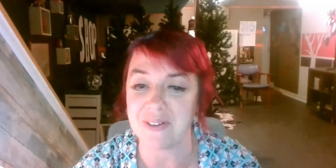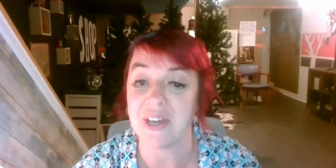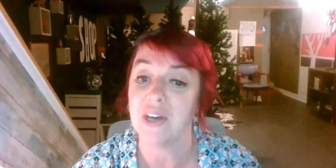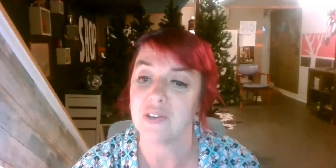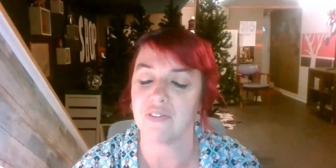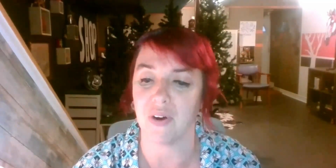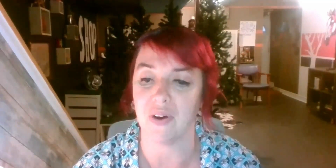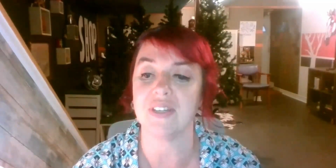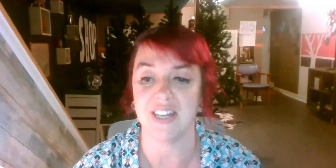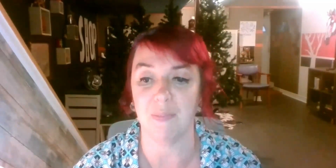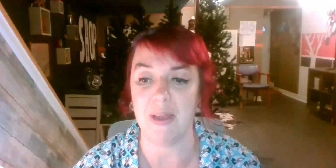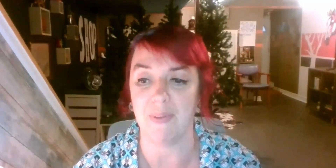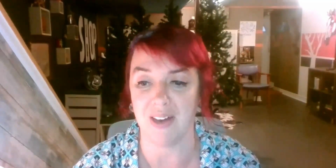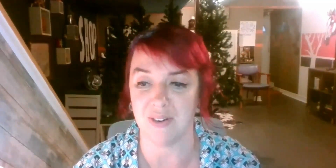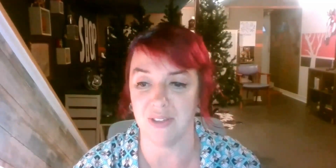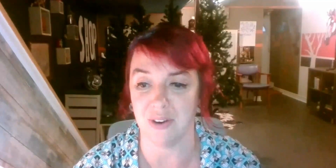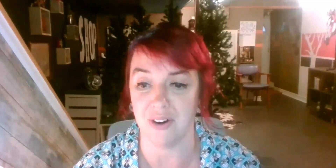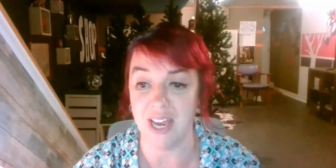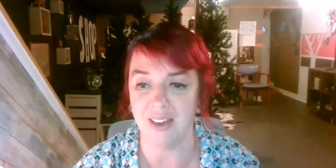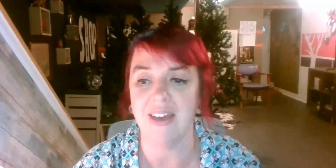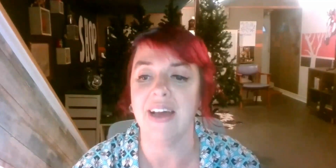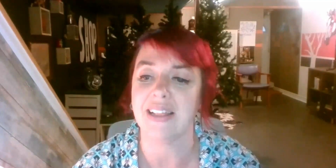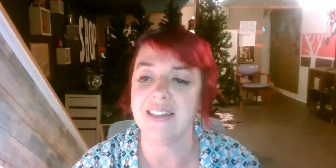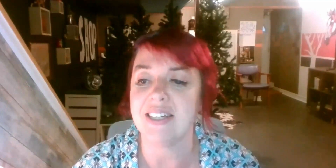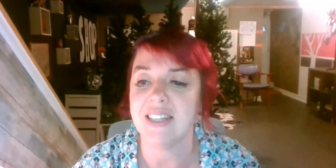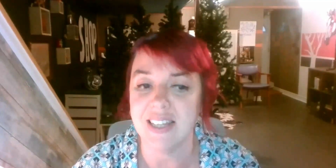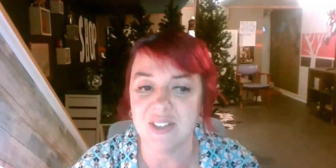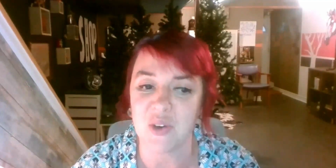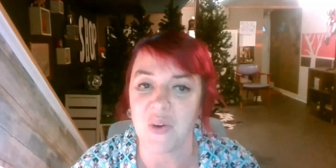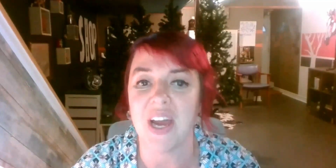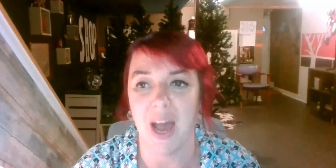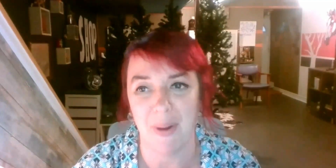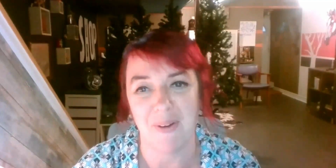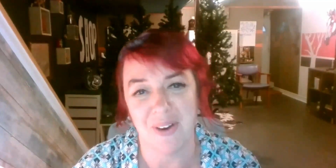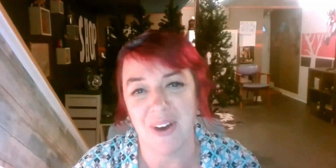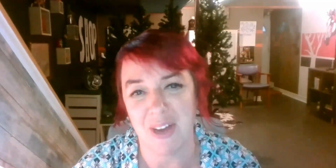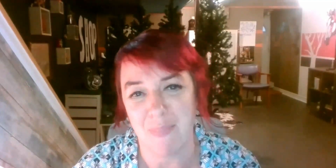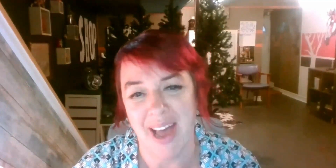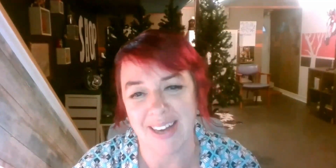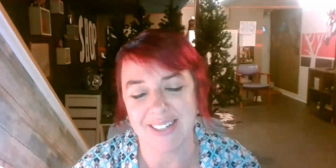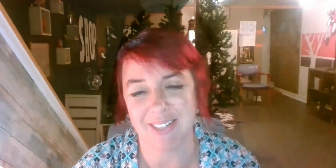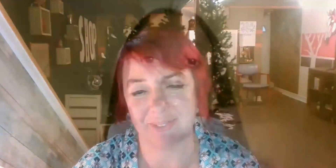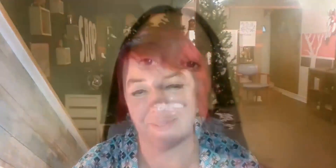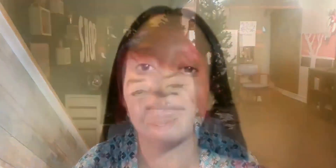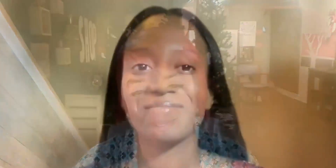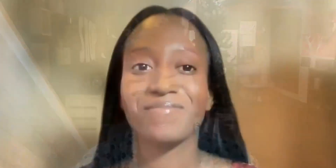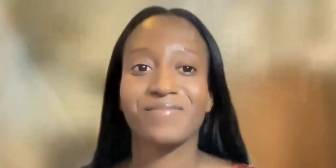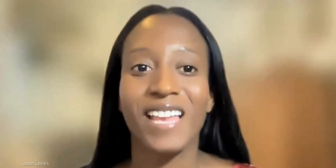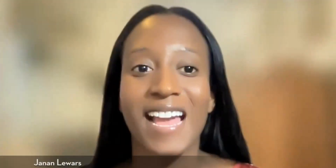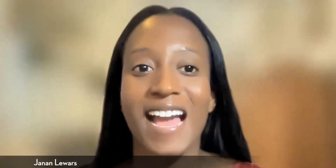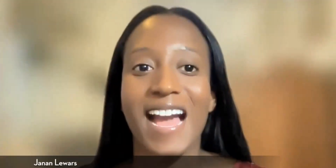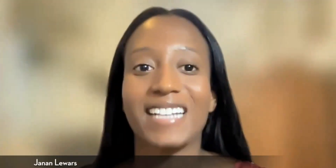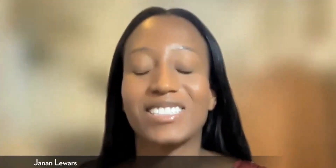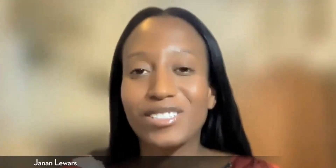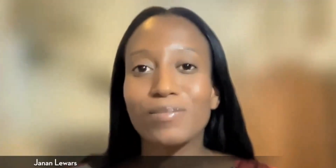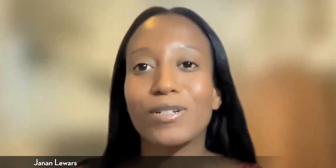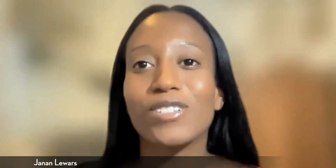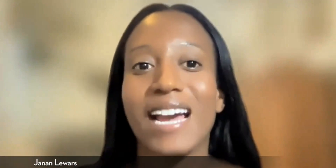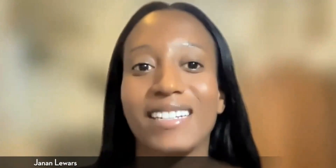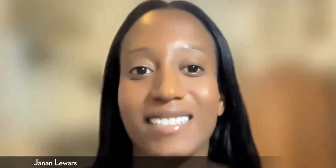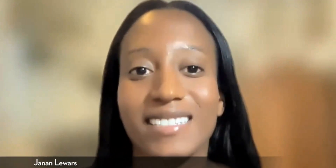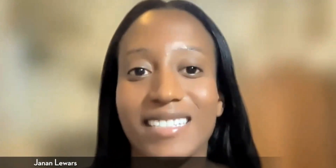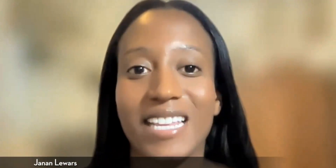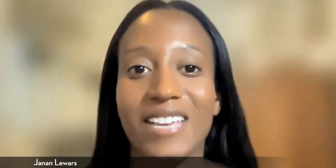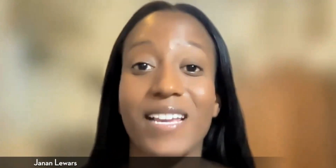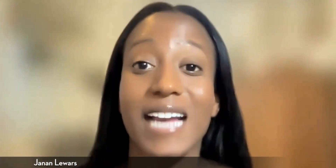grantee partners serve girls and young people under 30? Listen to this story about your impact. As girls